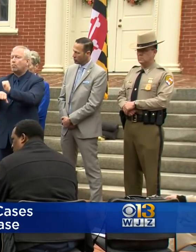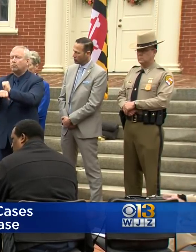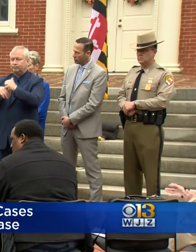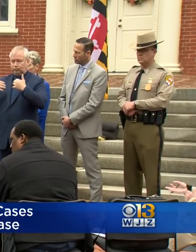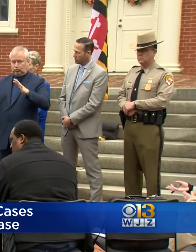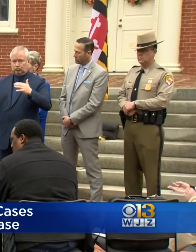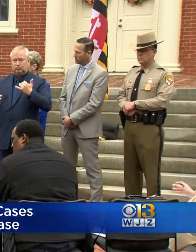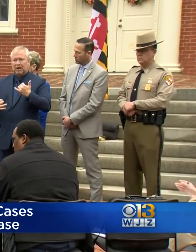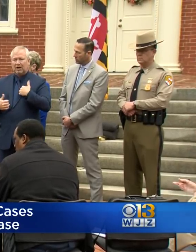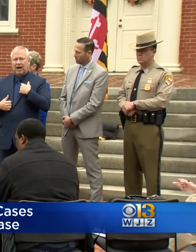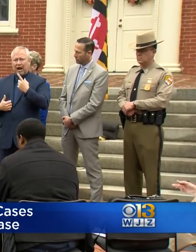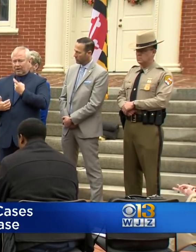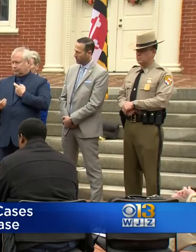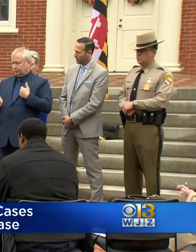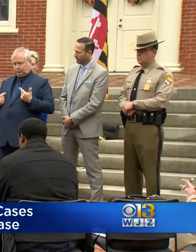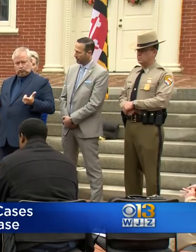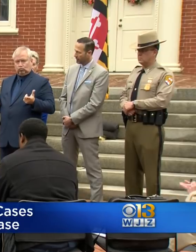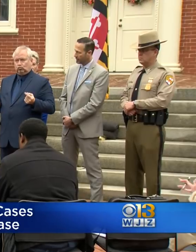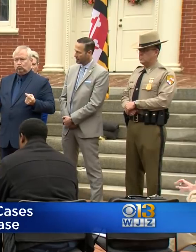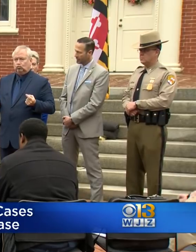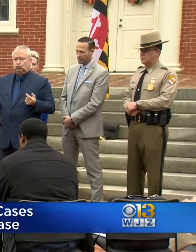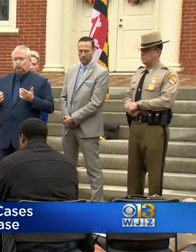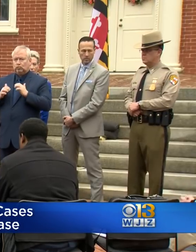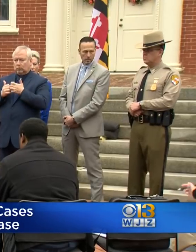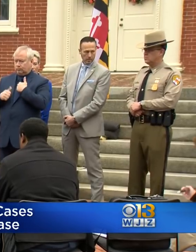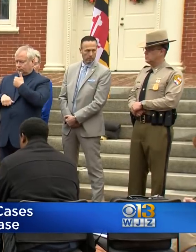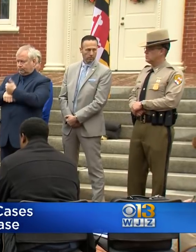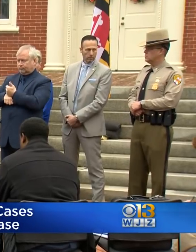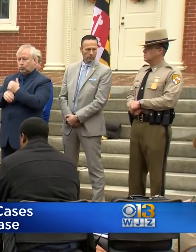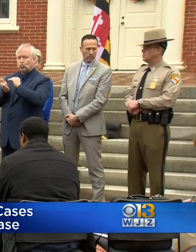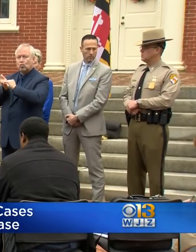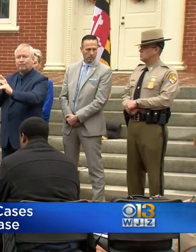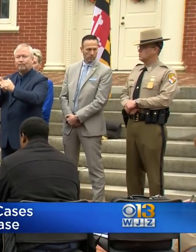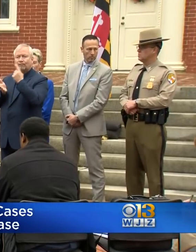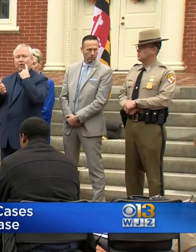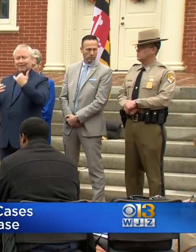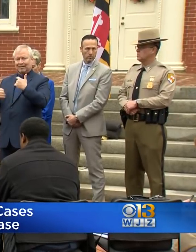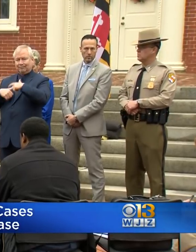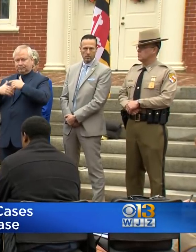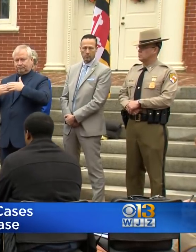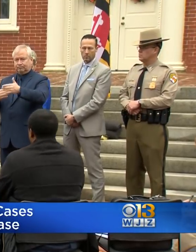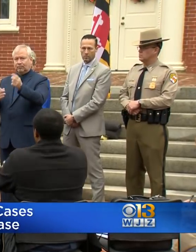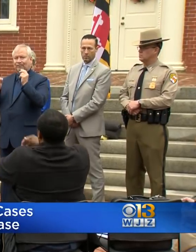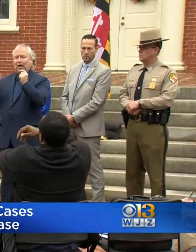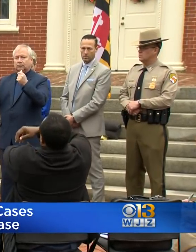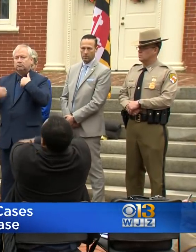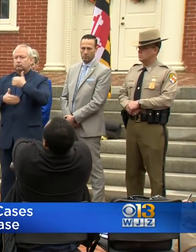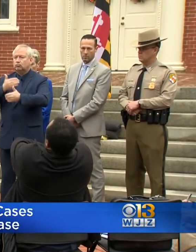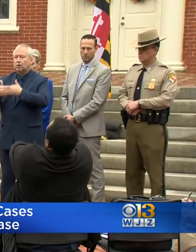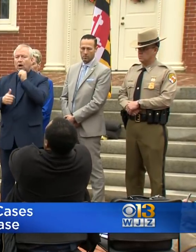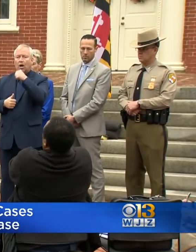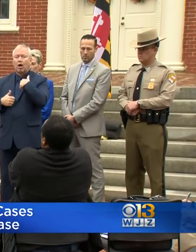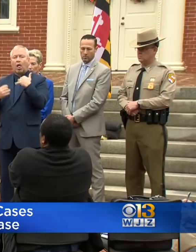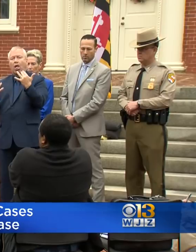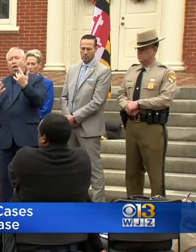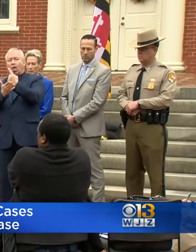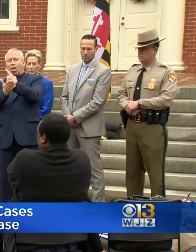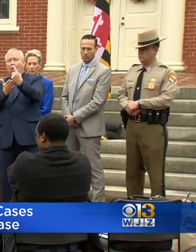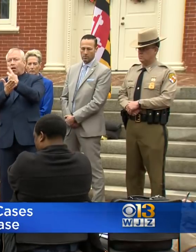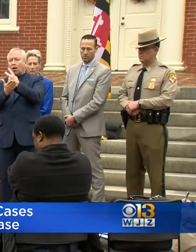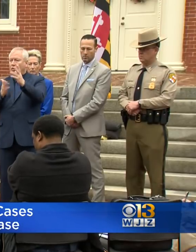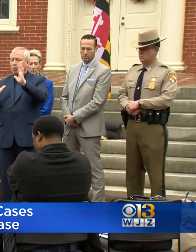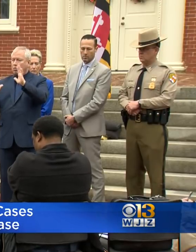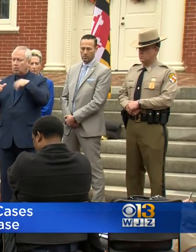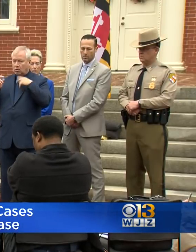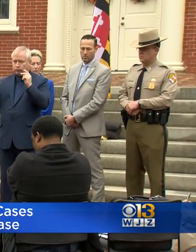for, waivers of waiting periods so we can immediately process unemployment rather than making people wait a week or two. I mean, we should